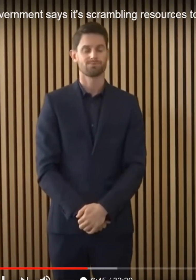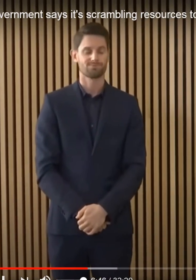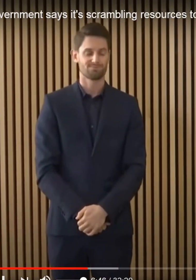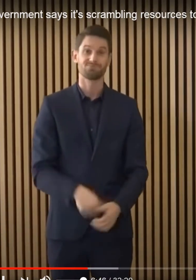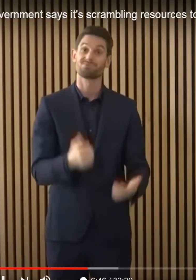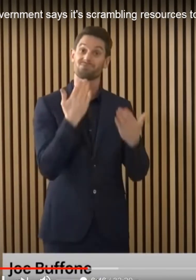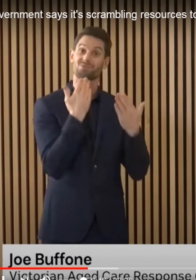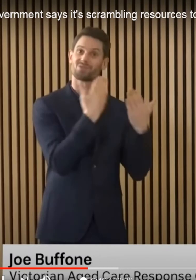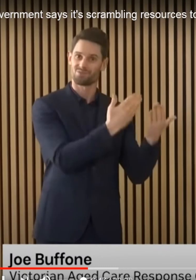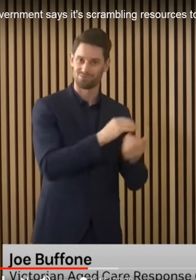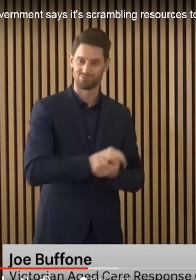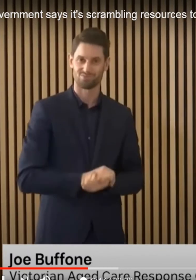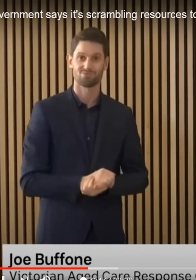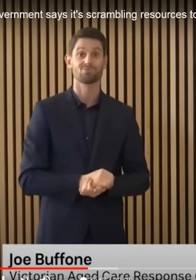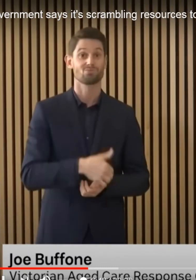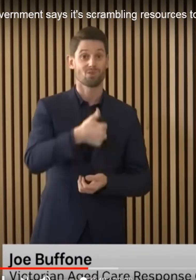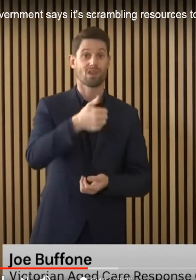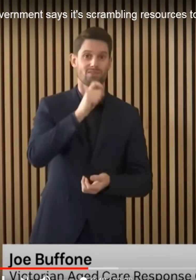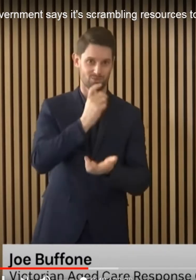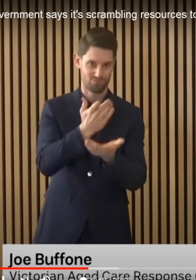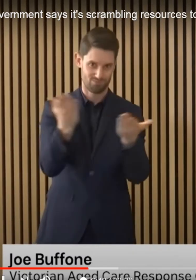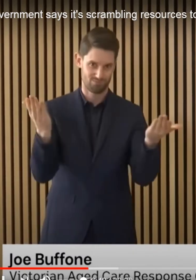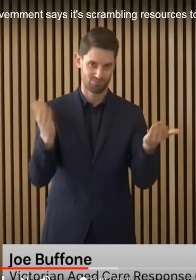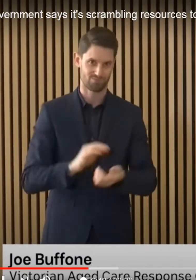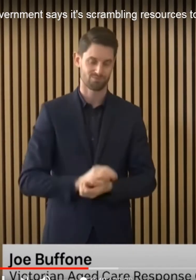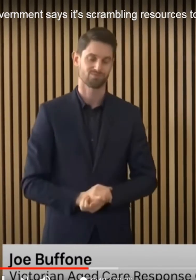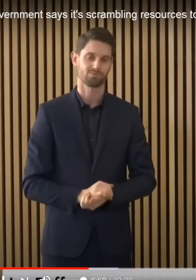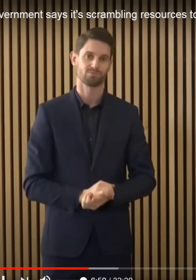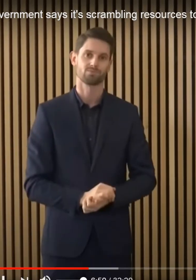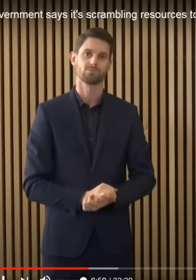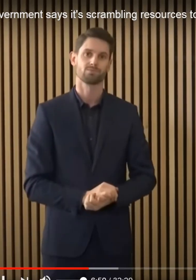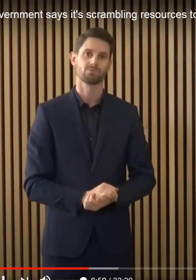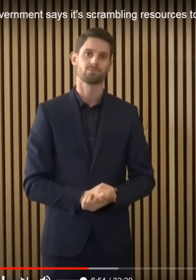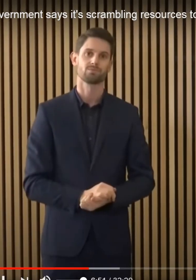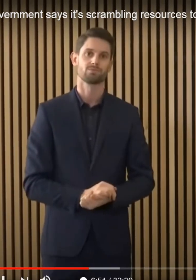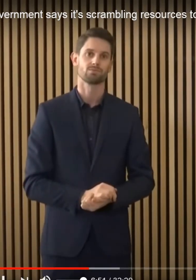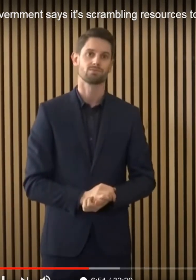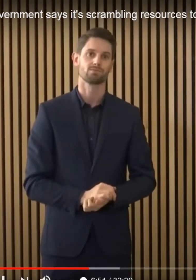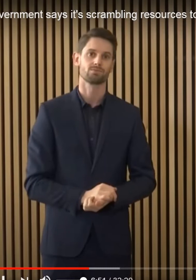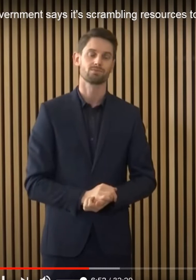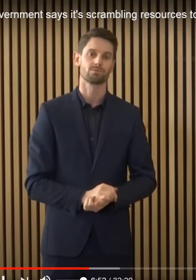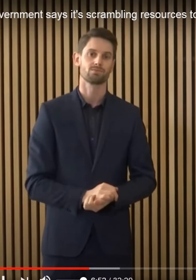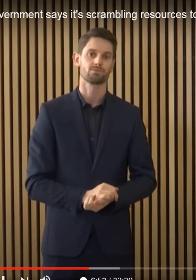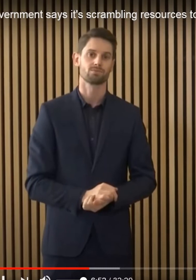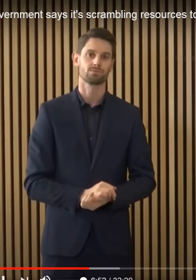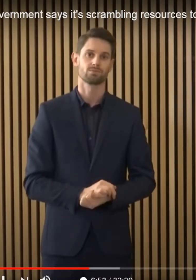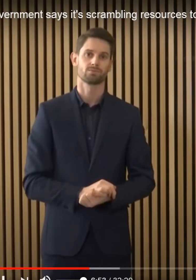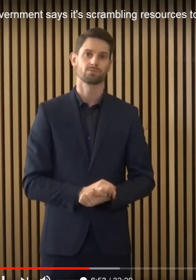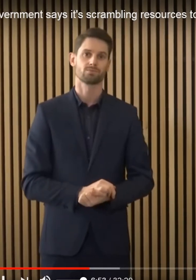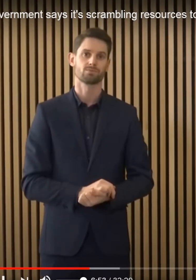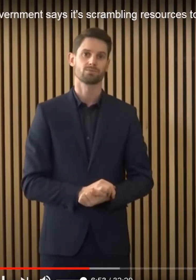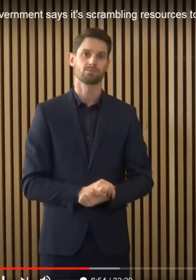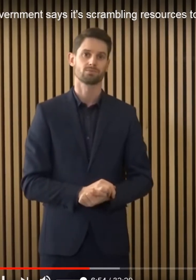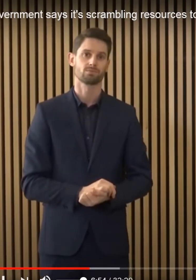Thank you, Minister, and good afternoon. Firstly, just reinforcing that we are dealing with